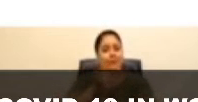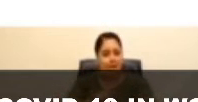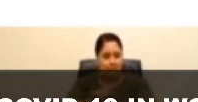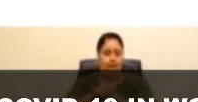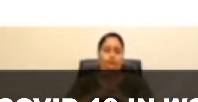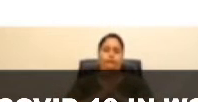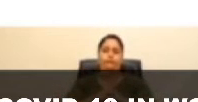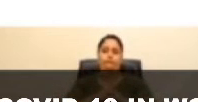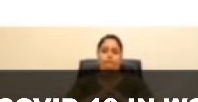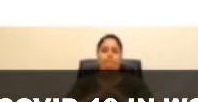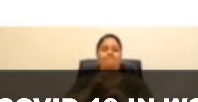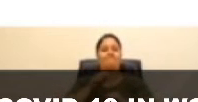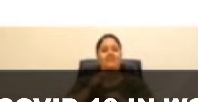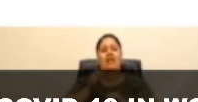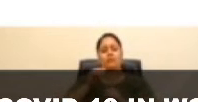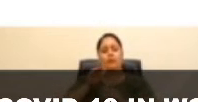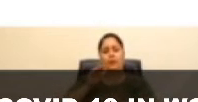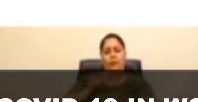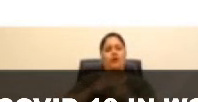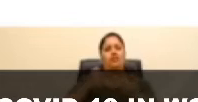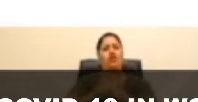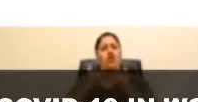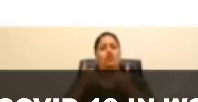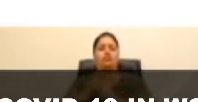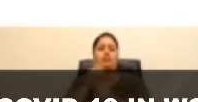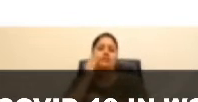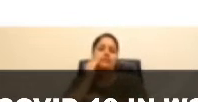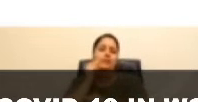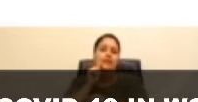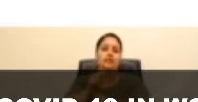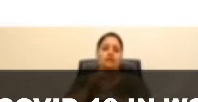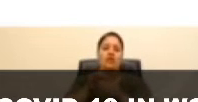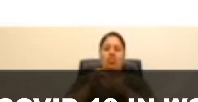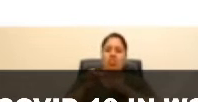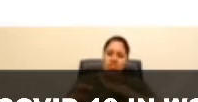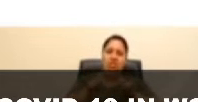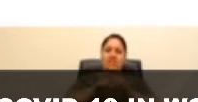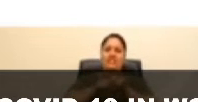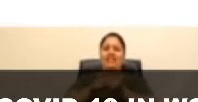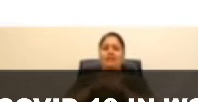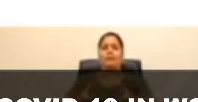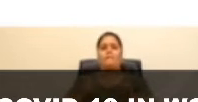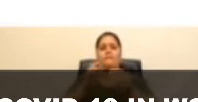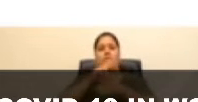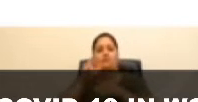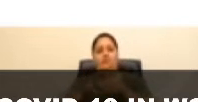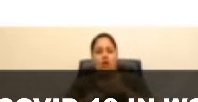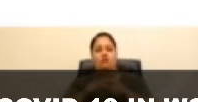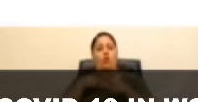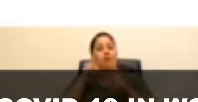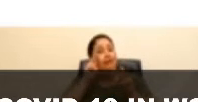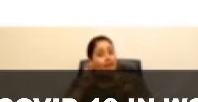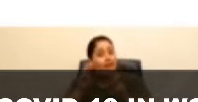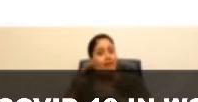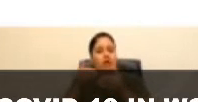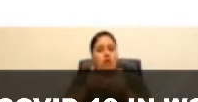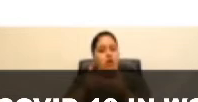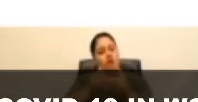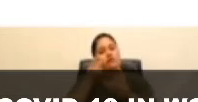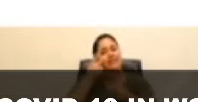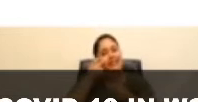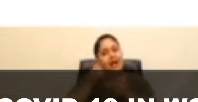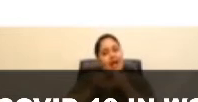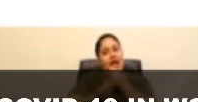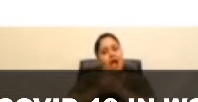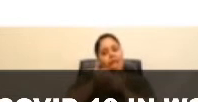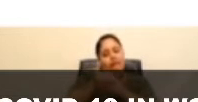had challenges with some delayed test results, so we need to watch that very closely and see what happens over